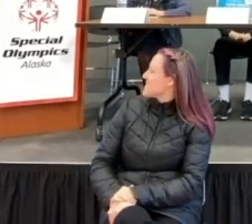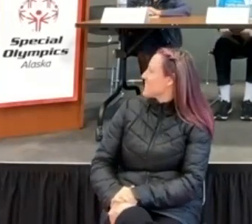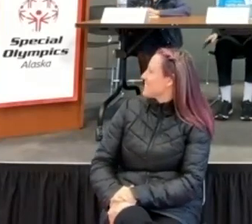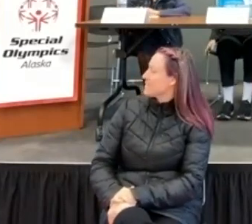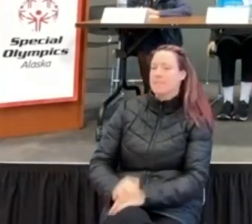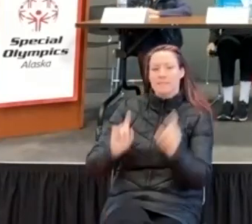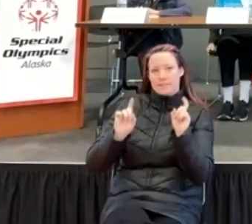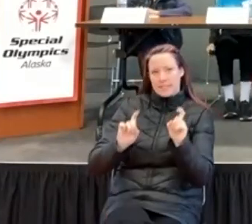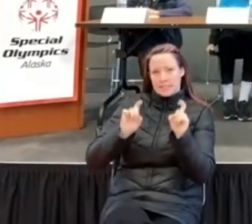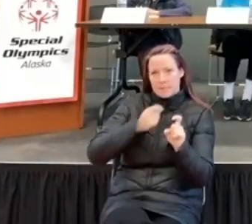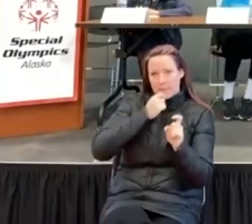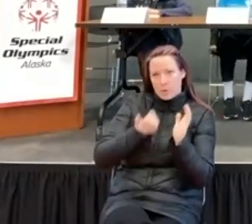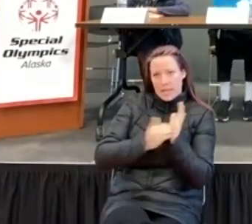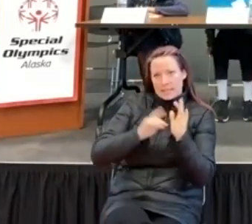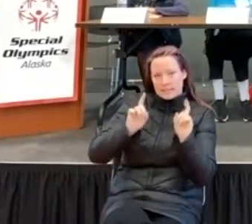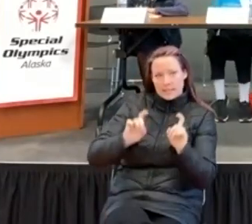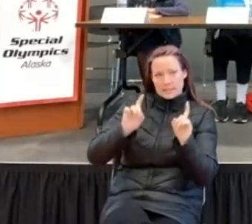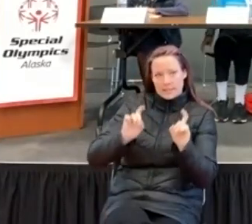Testing, testing.